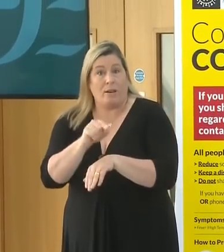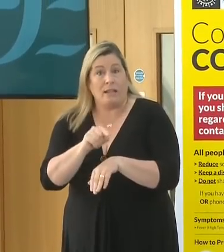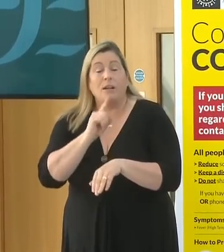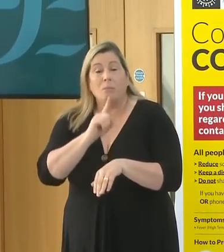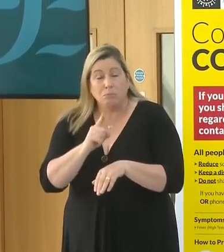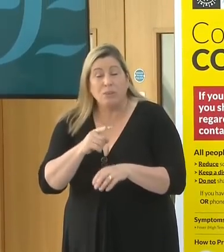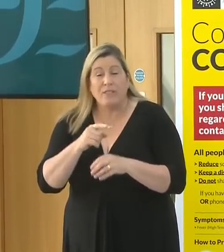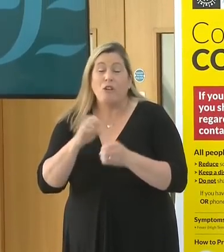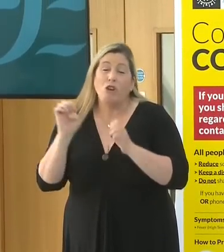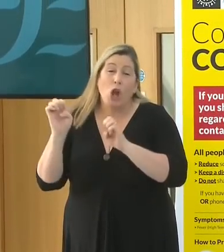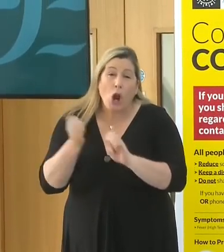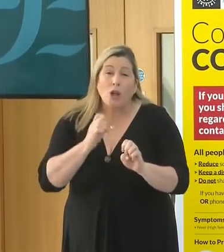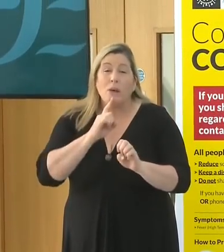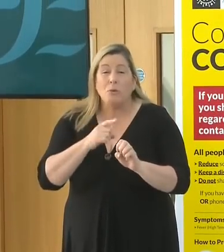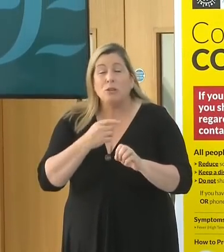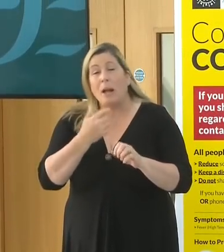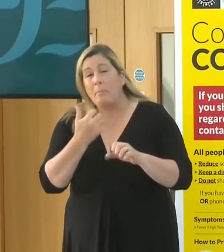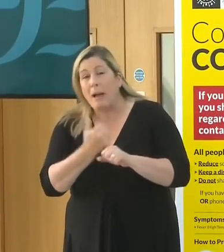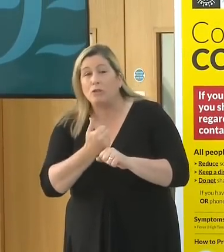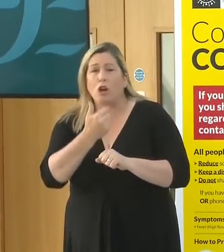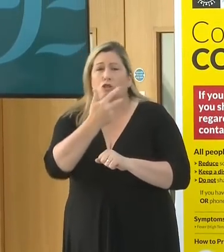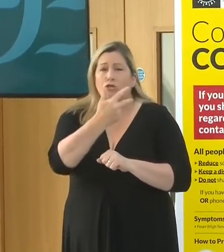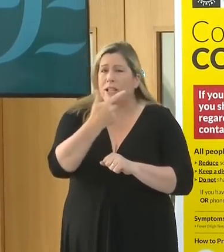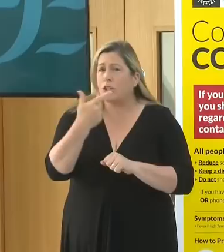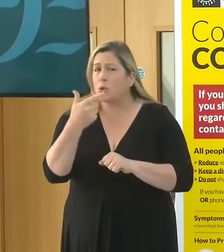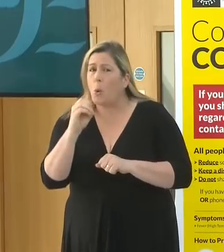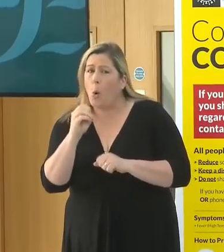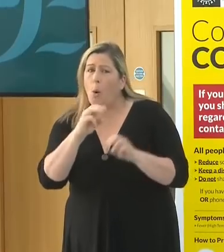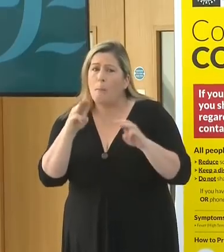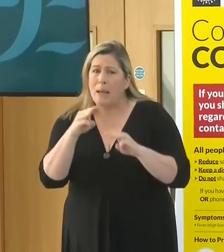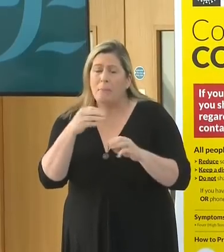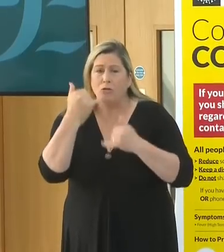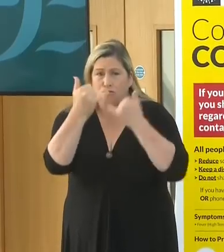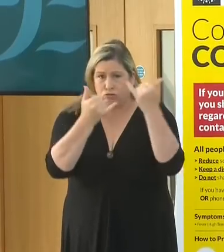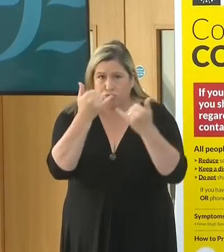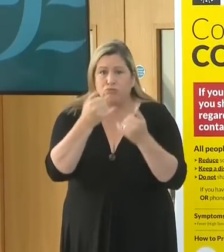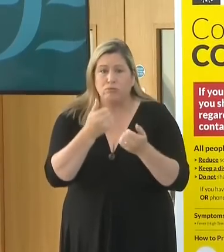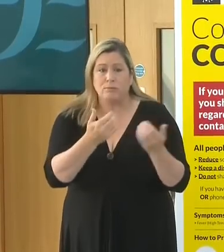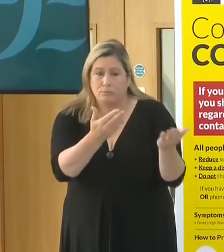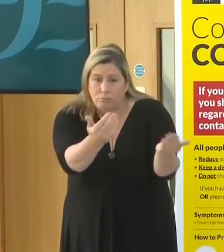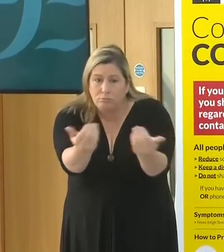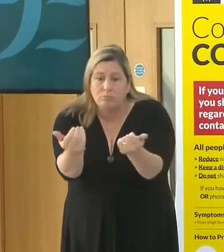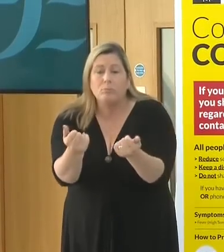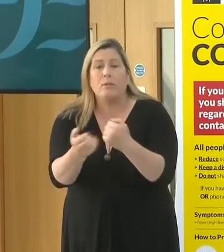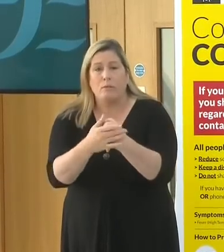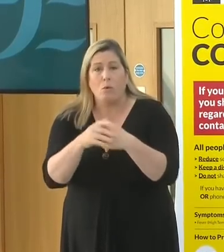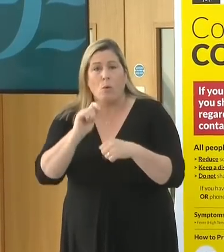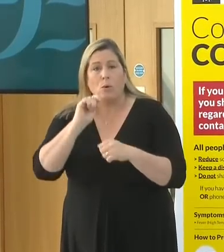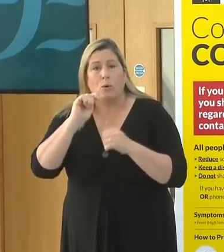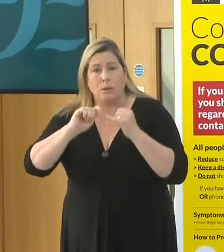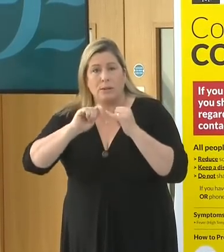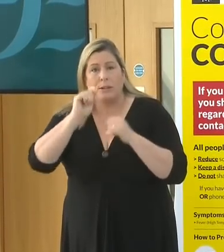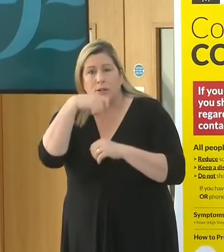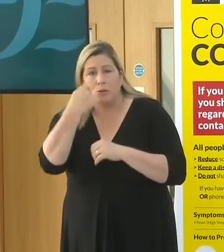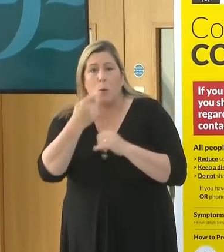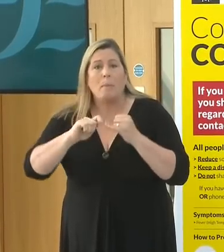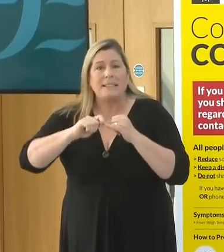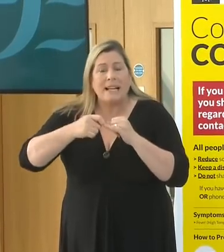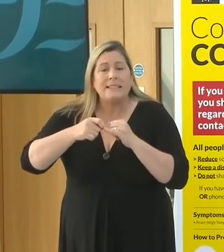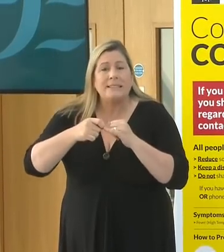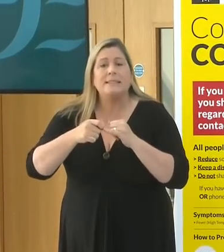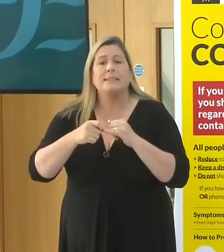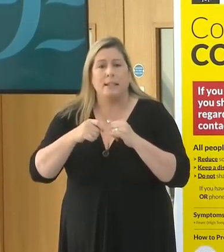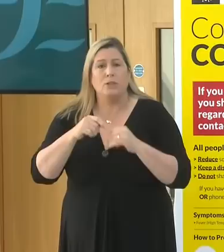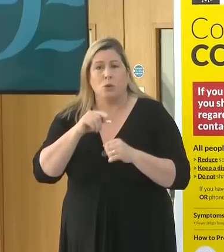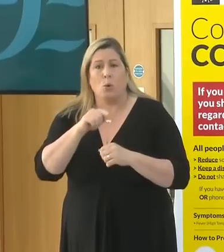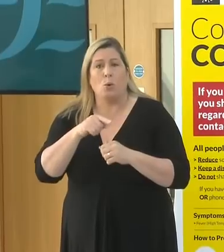numbers I just mentioned, about 320 people have been contacted and offered a swab test. So that